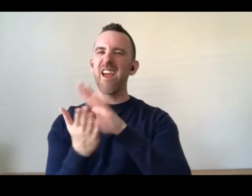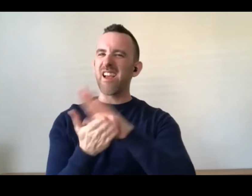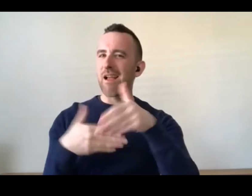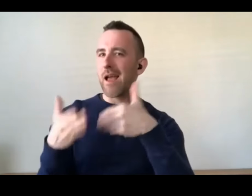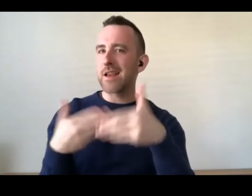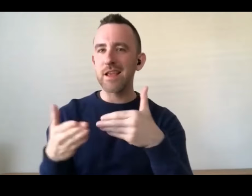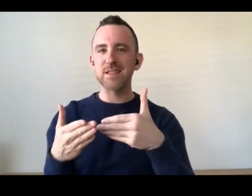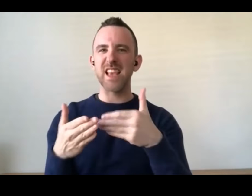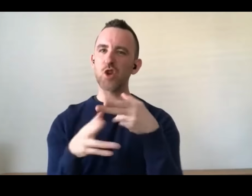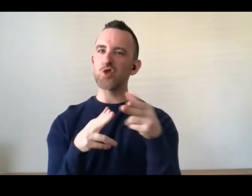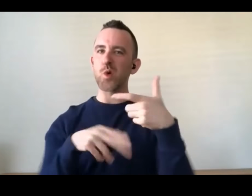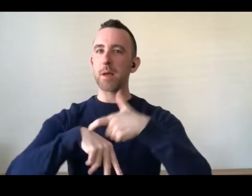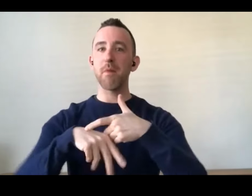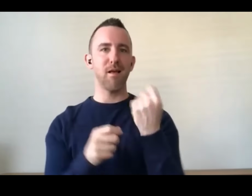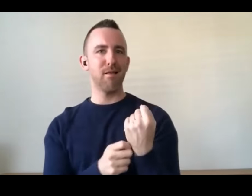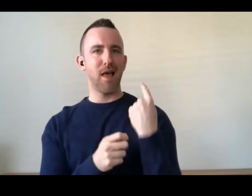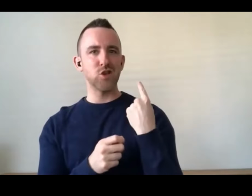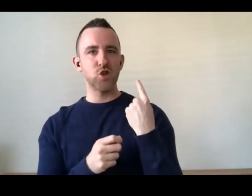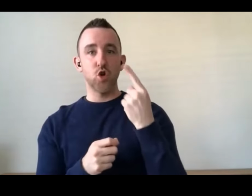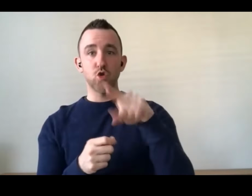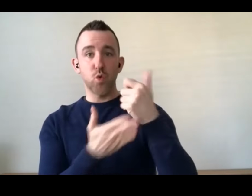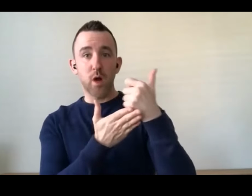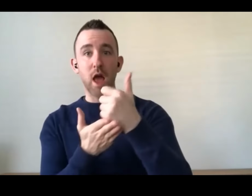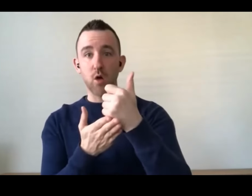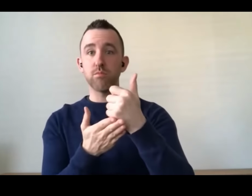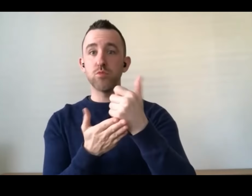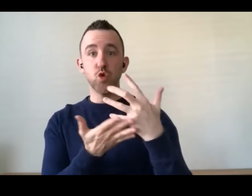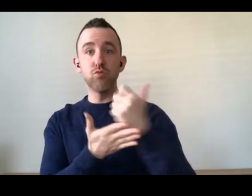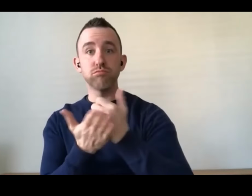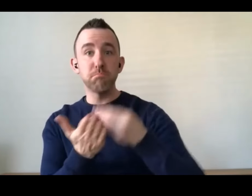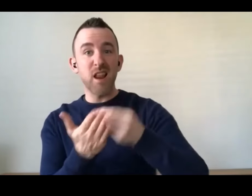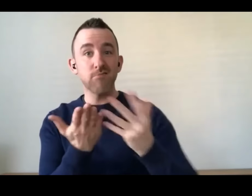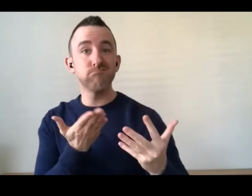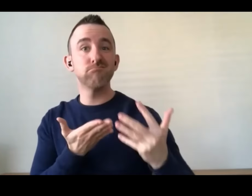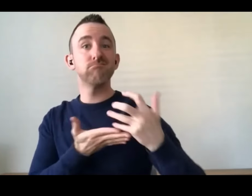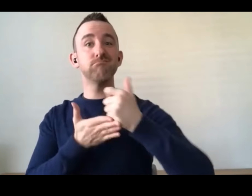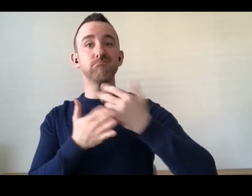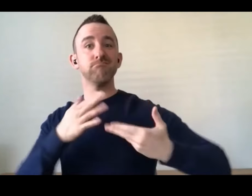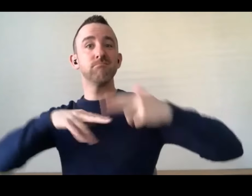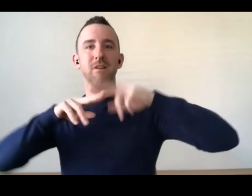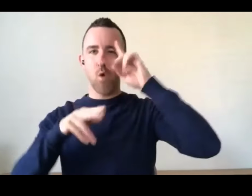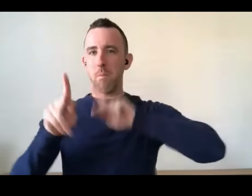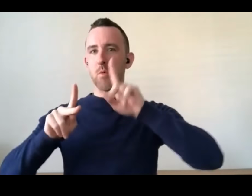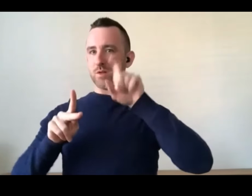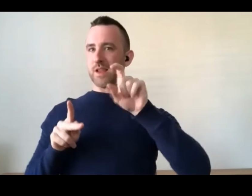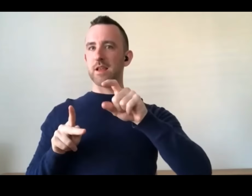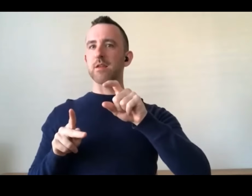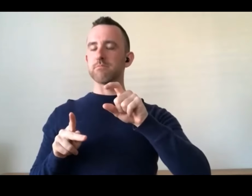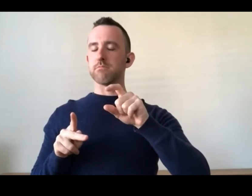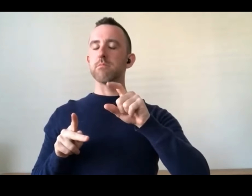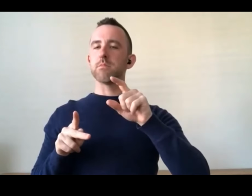of time. Last year, you helped raise a ton of money for some people in need and people who deserve